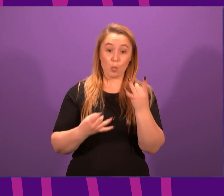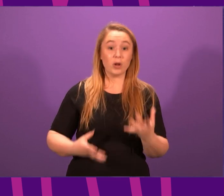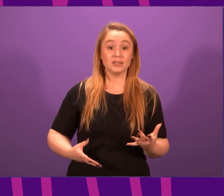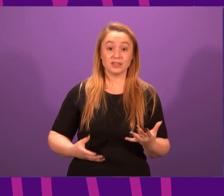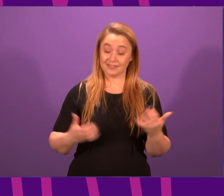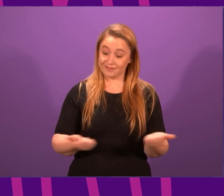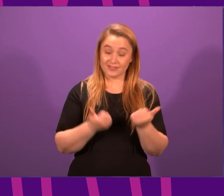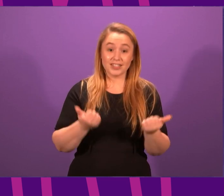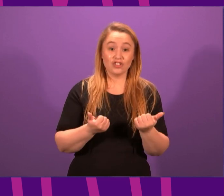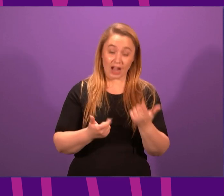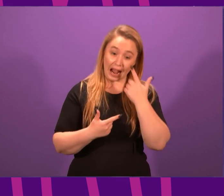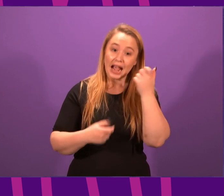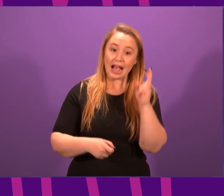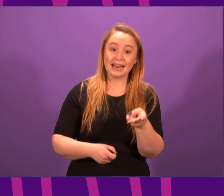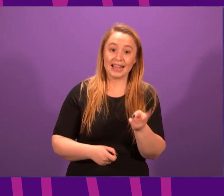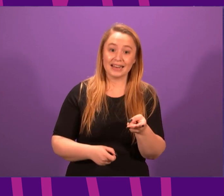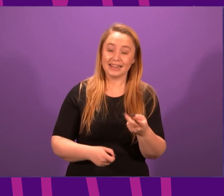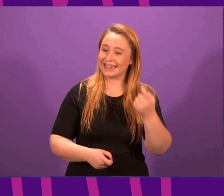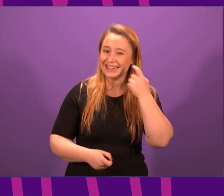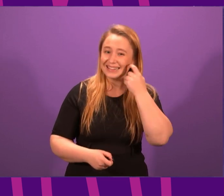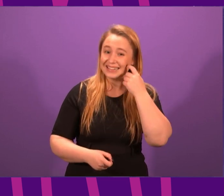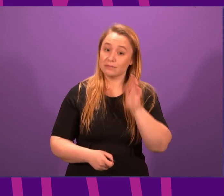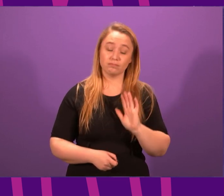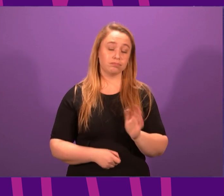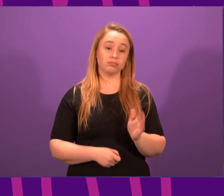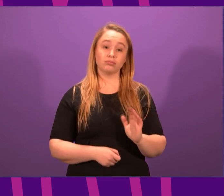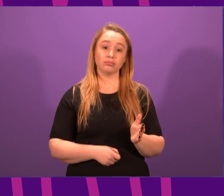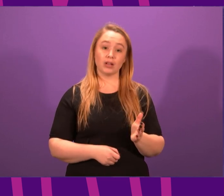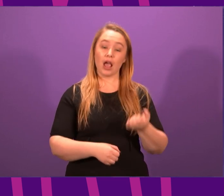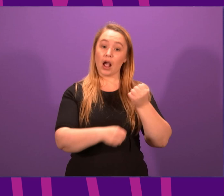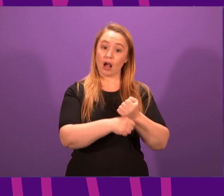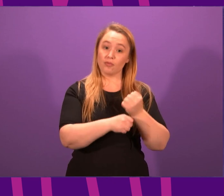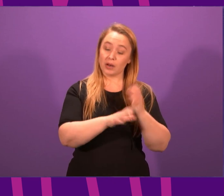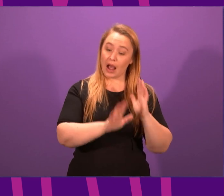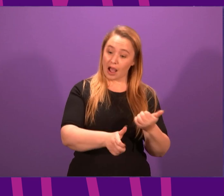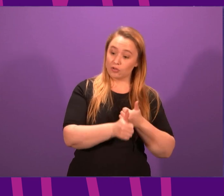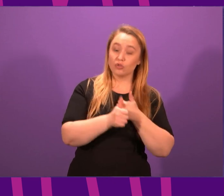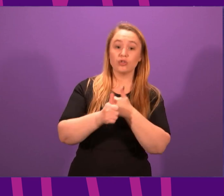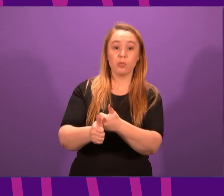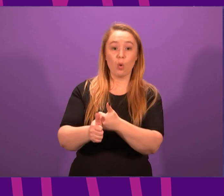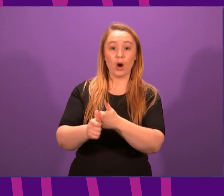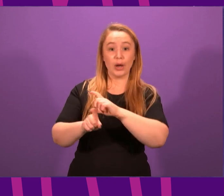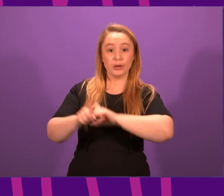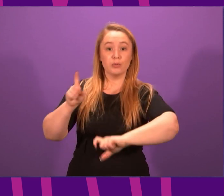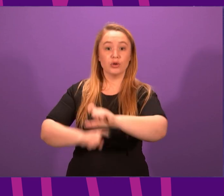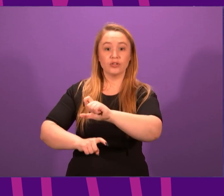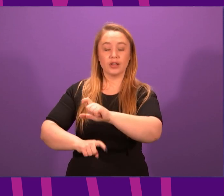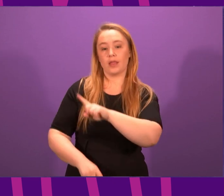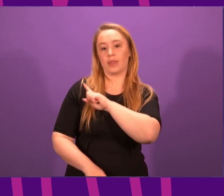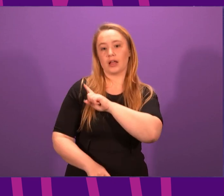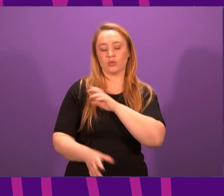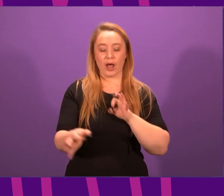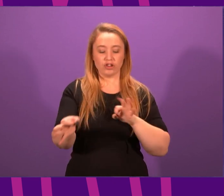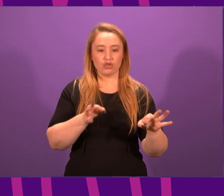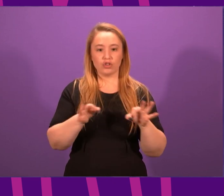can do it again, but it will not be easy. It will take action from the government to support the wider efforts. That's why our strategic approach doesn't